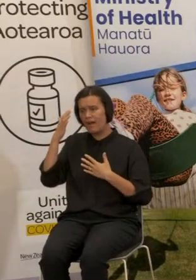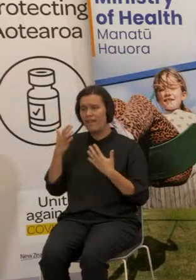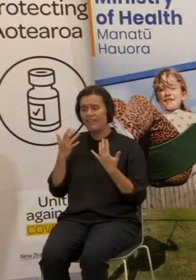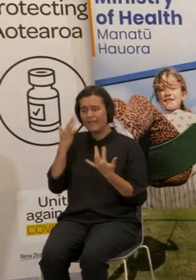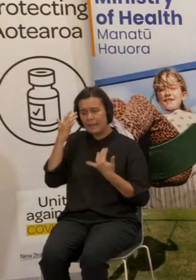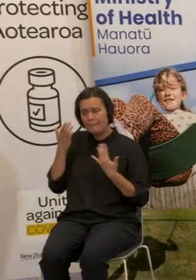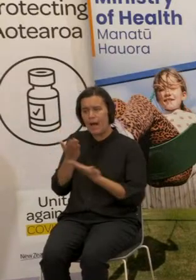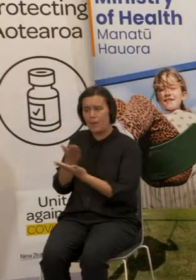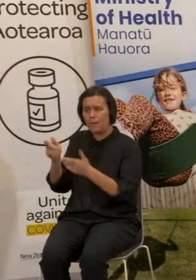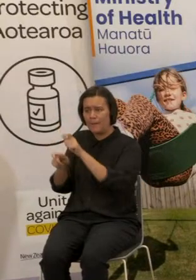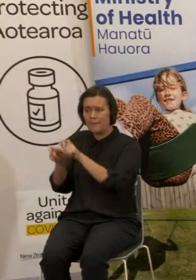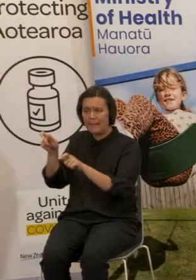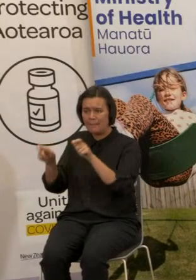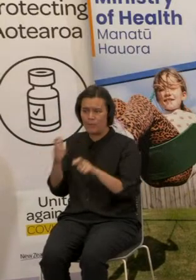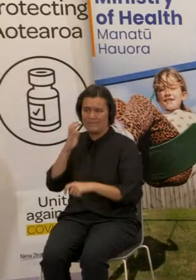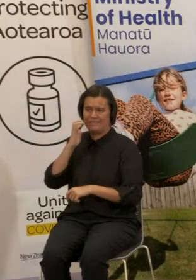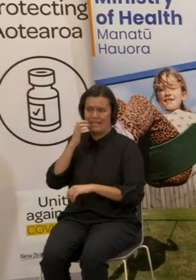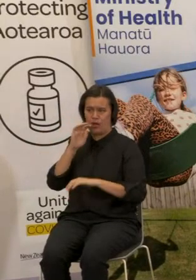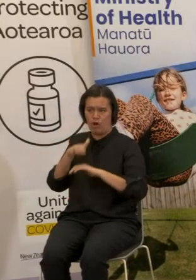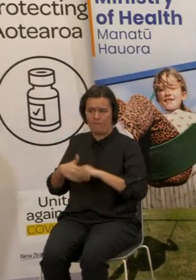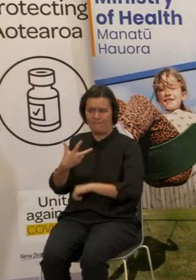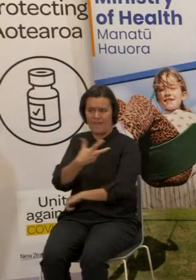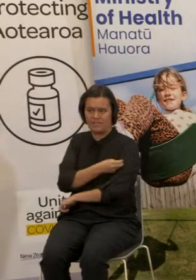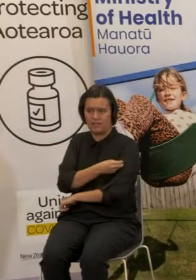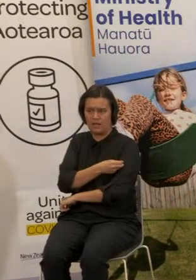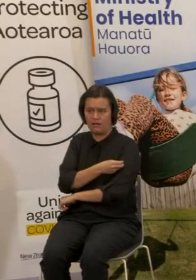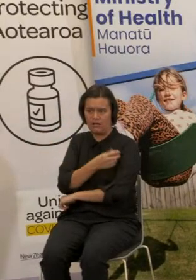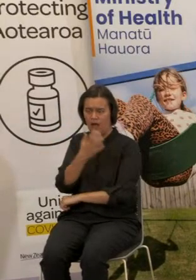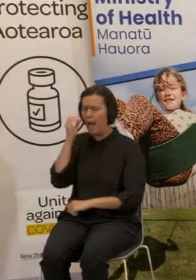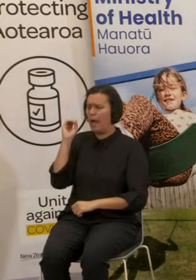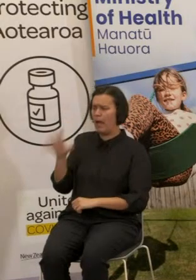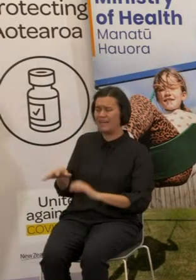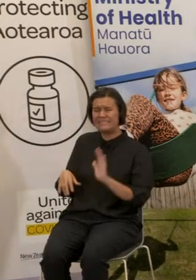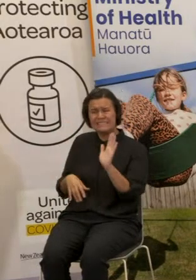getting vaccinated. I think we have to be very careful. We do not